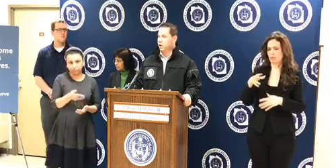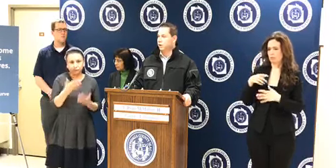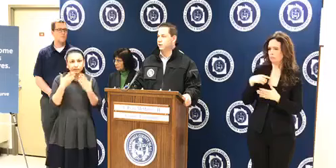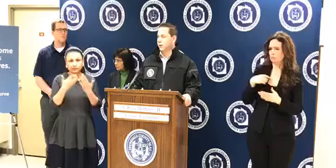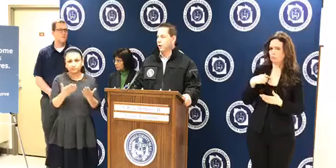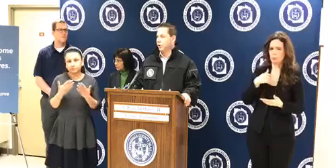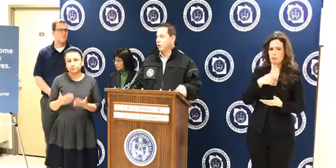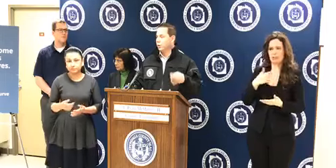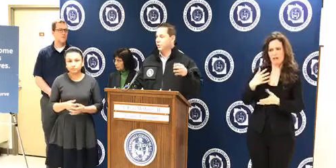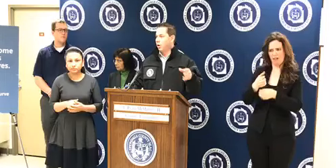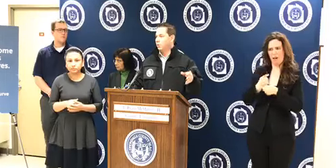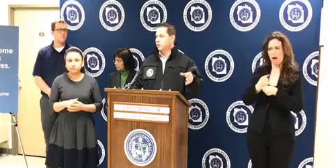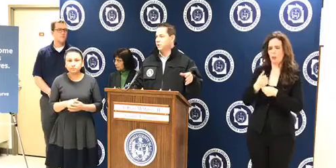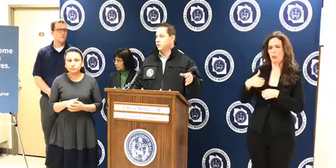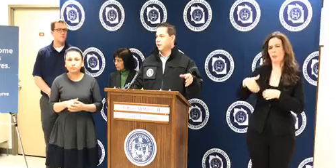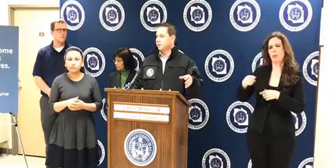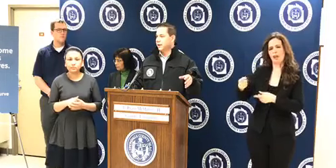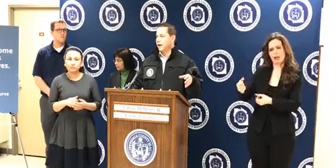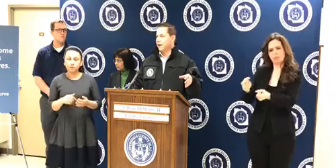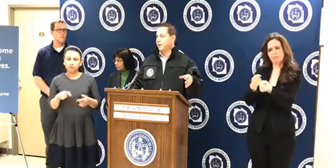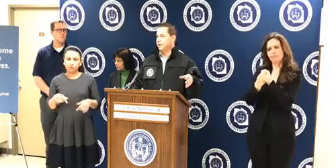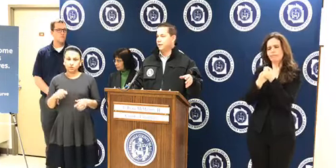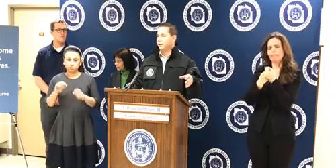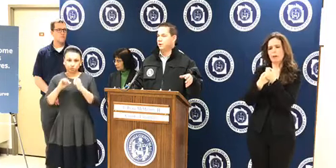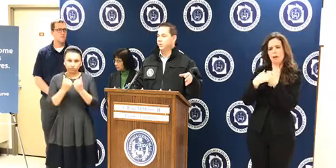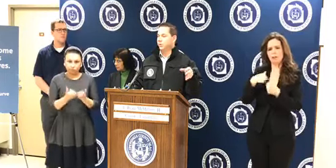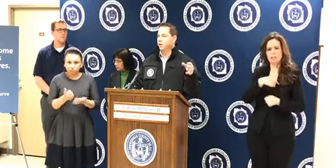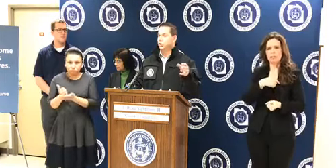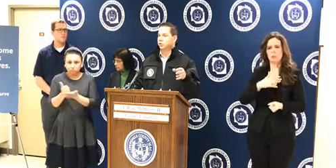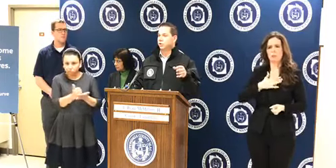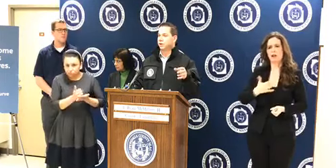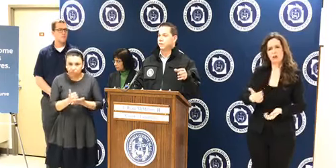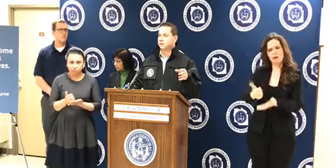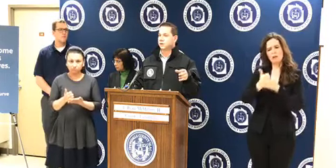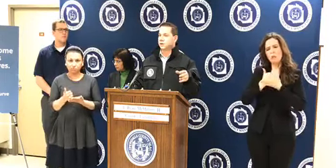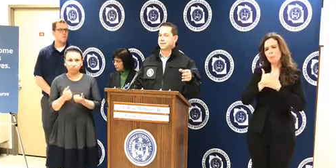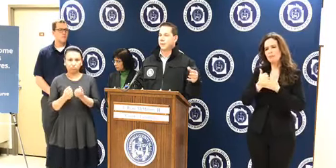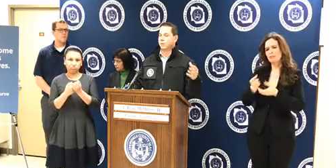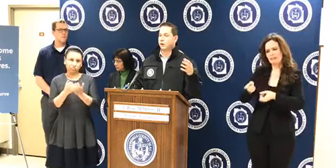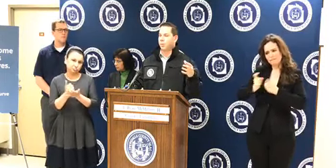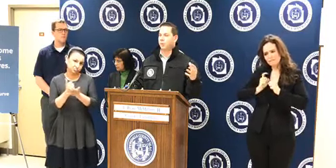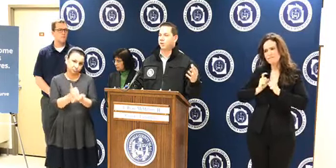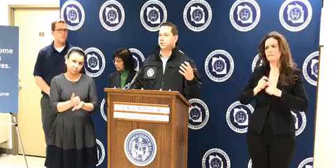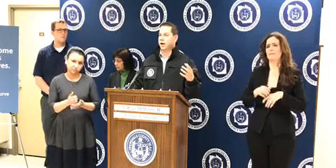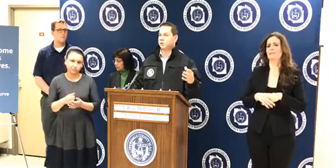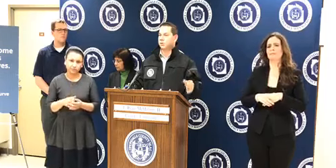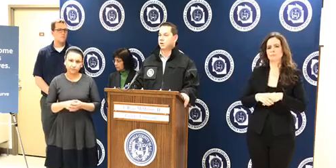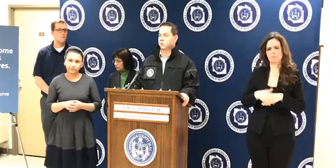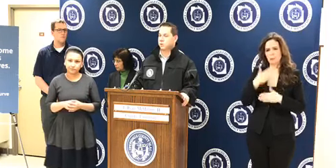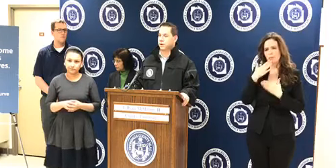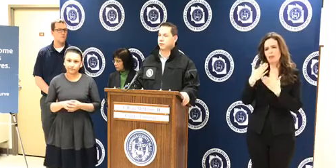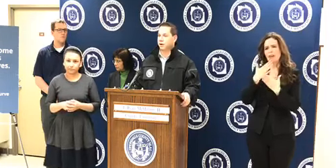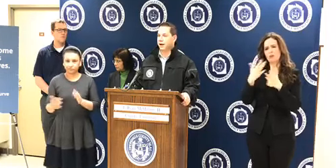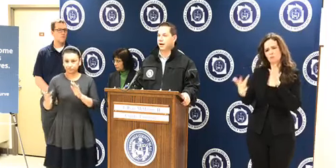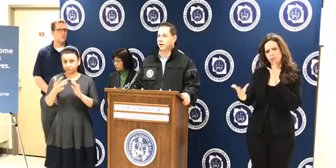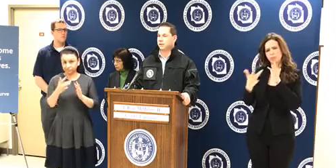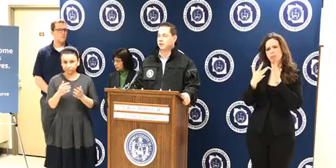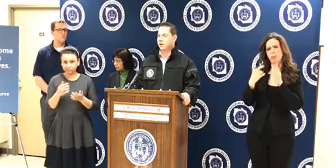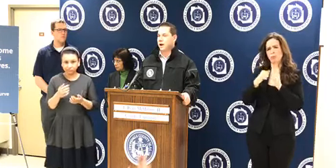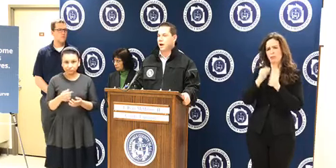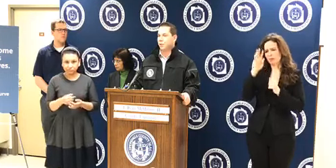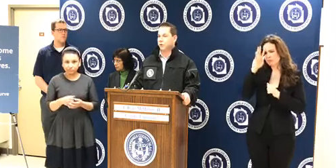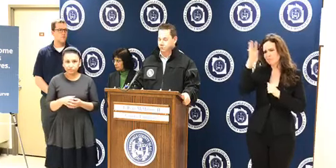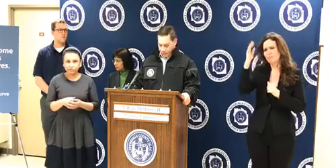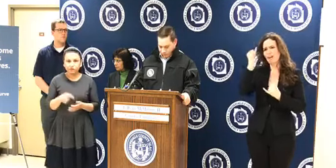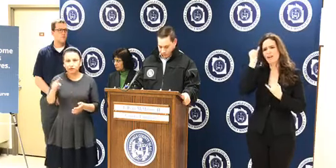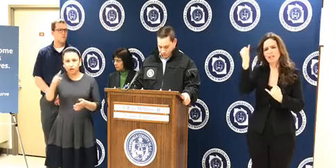what we're talking about with companies that can have the ability to do things, stepping up, reaching out to us with your innovative ideas